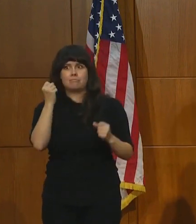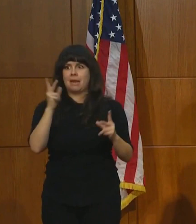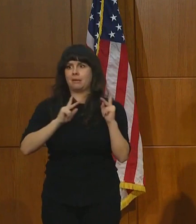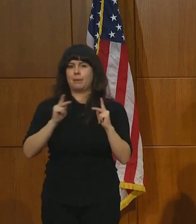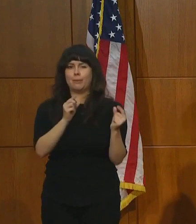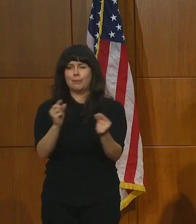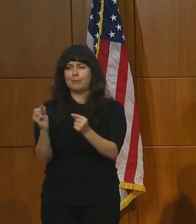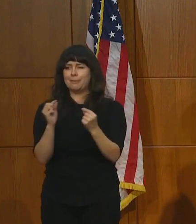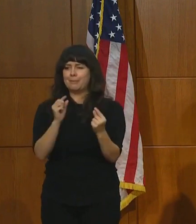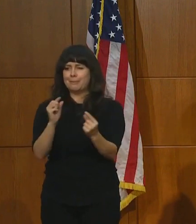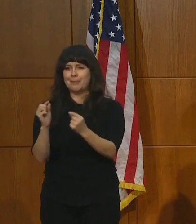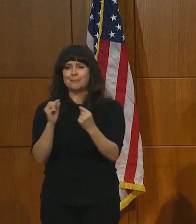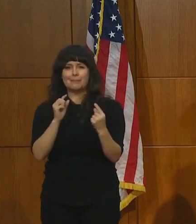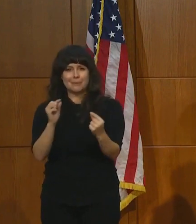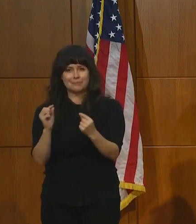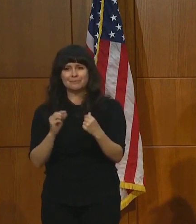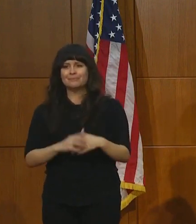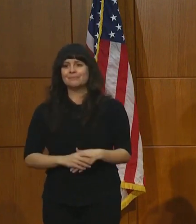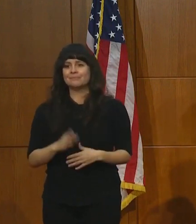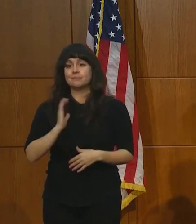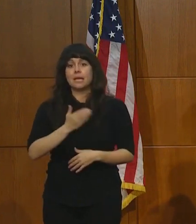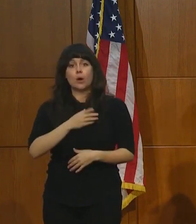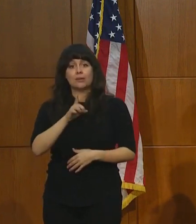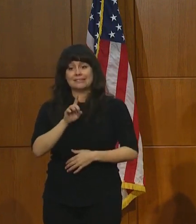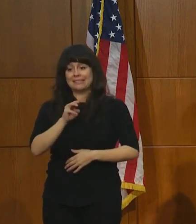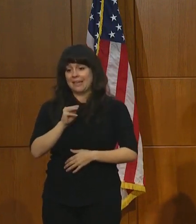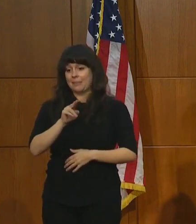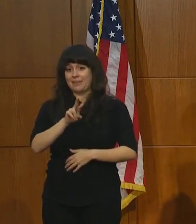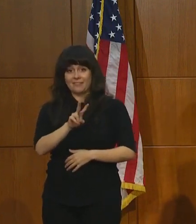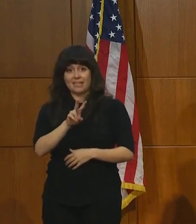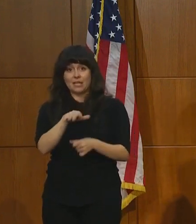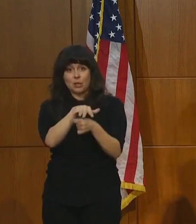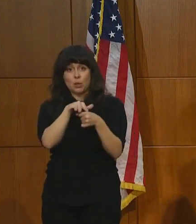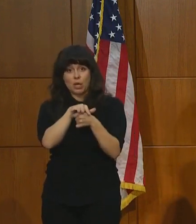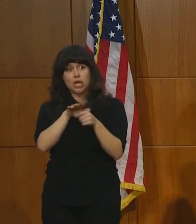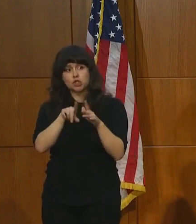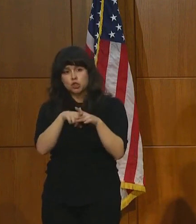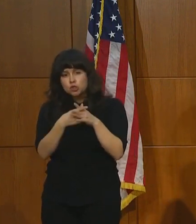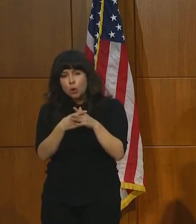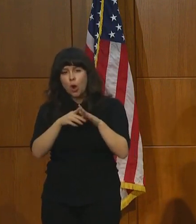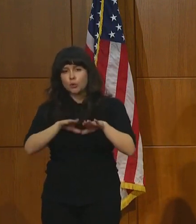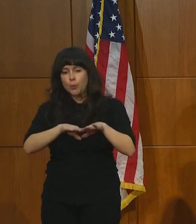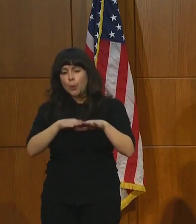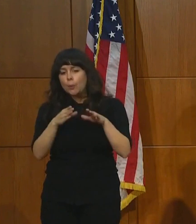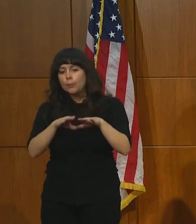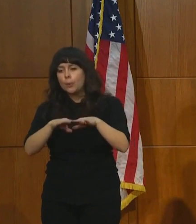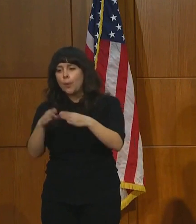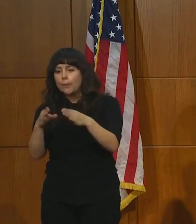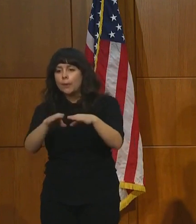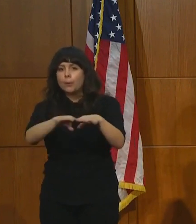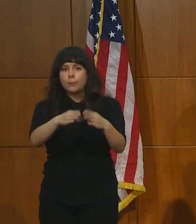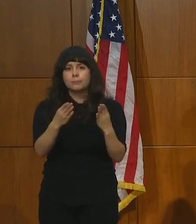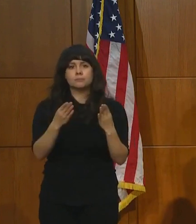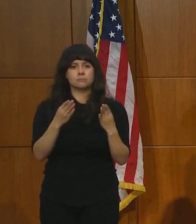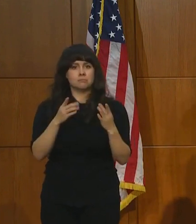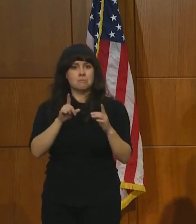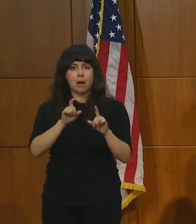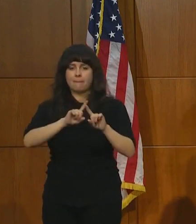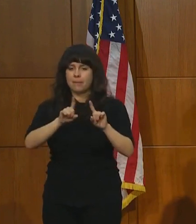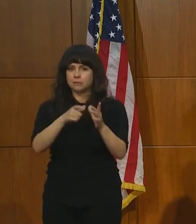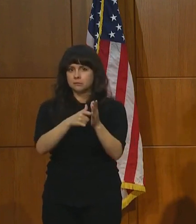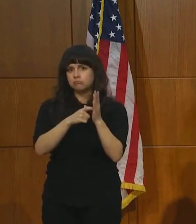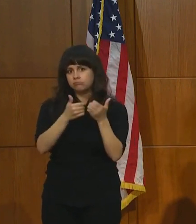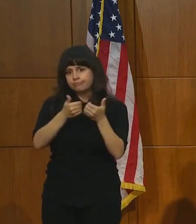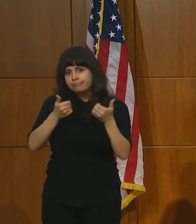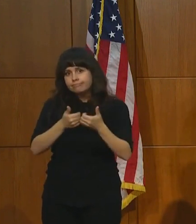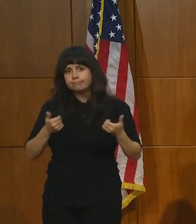the Commonwealth. Our DMV locations have been slowly reopening with increased physical distancing and other measures